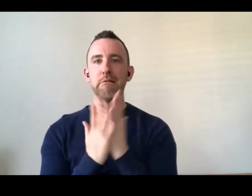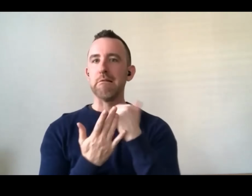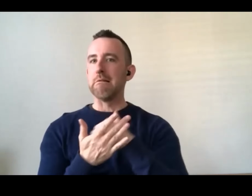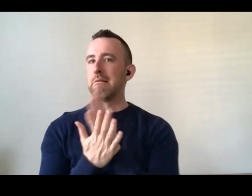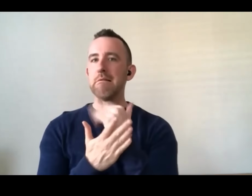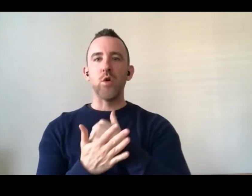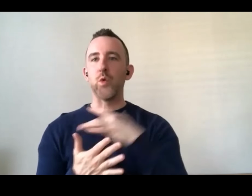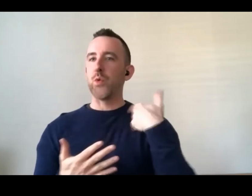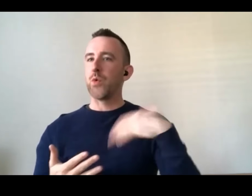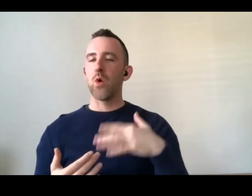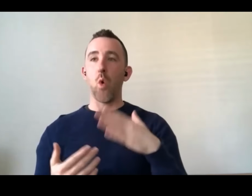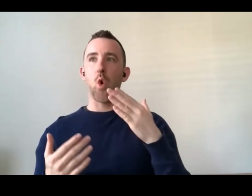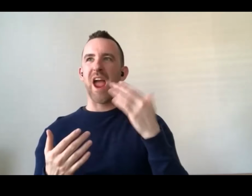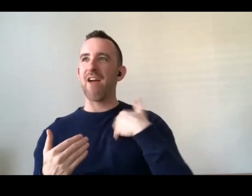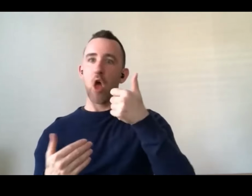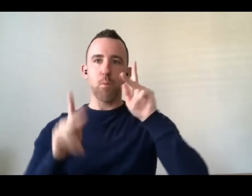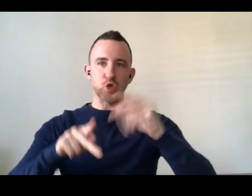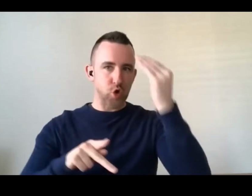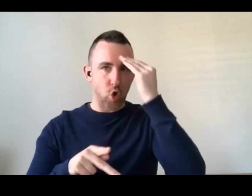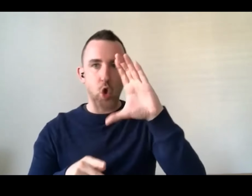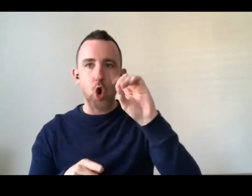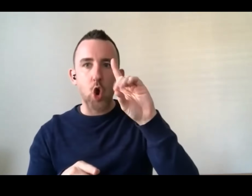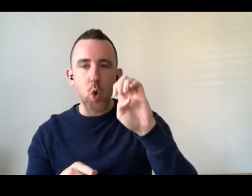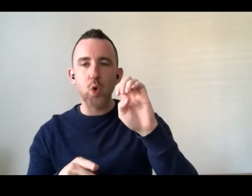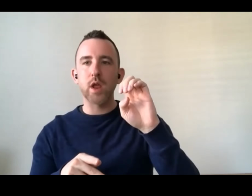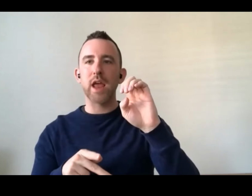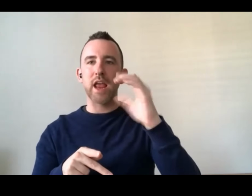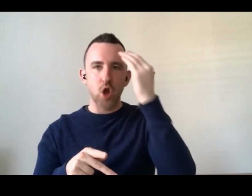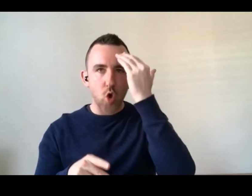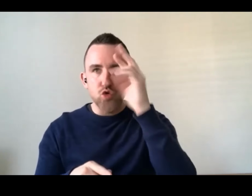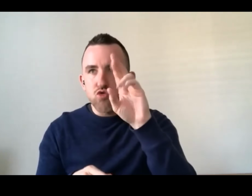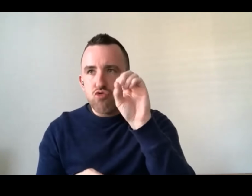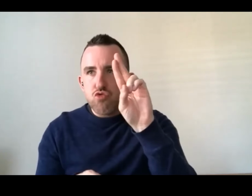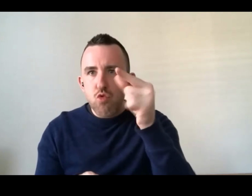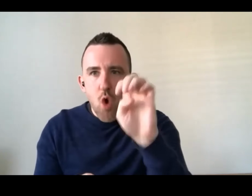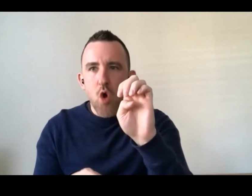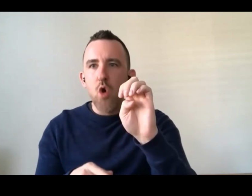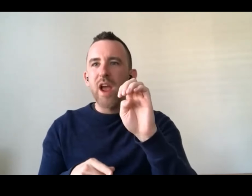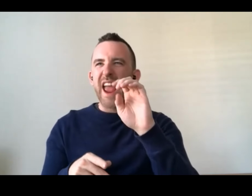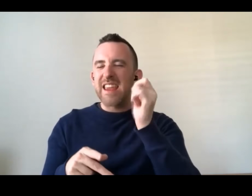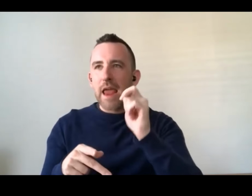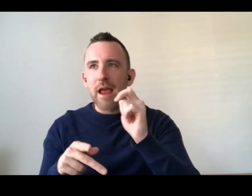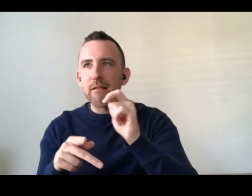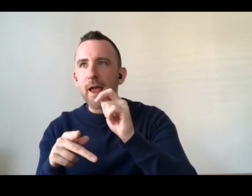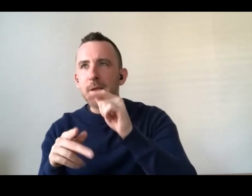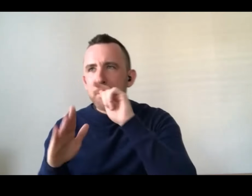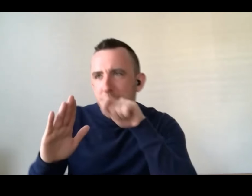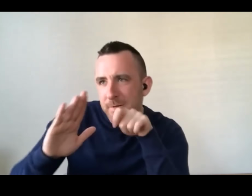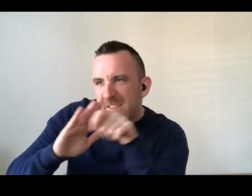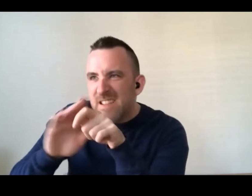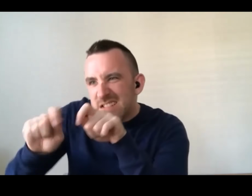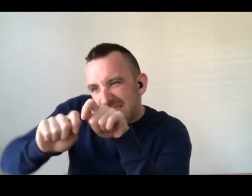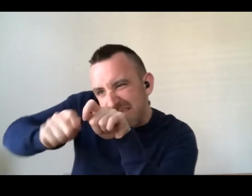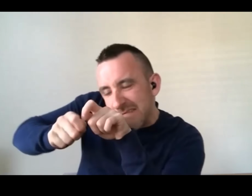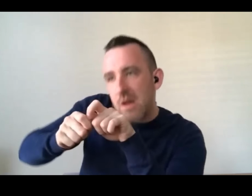knows codes and being a mastermind and rogue who can pick locks and decode